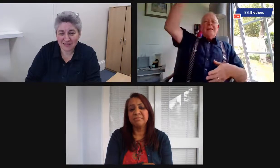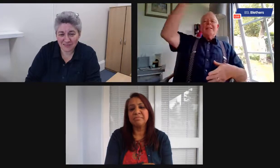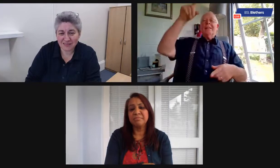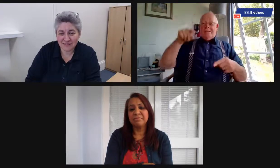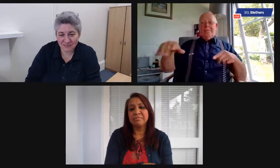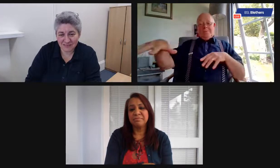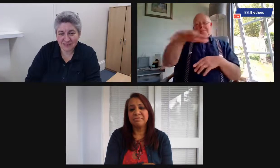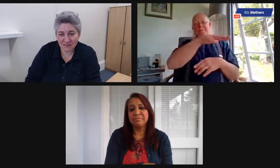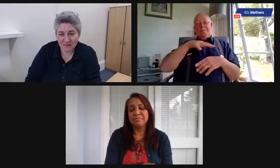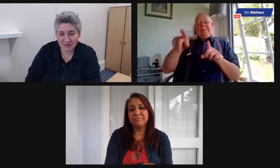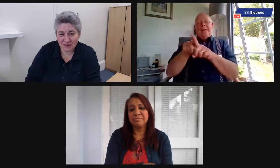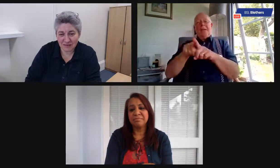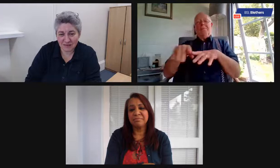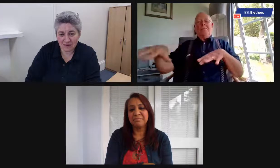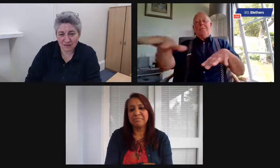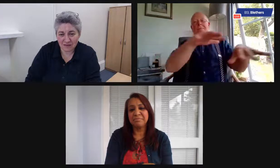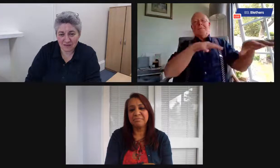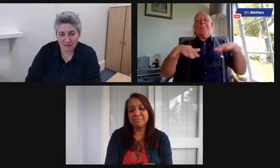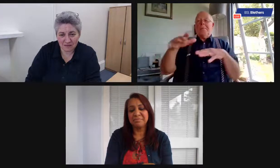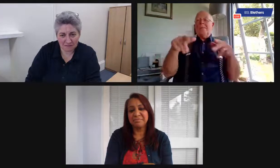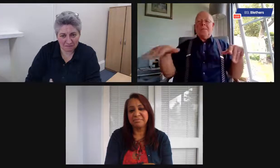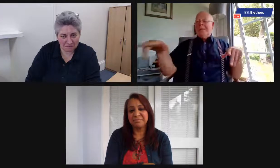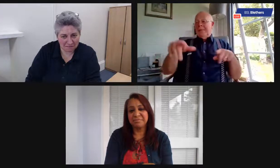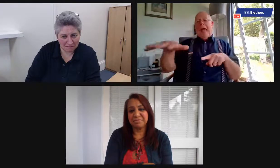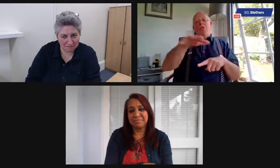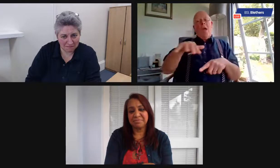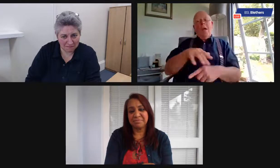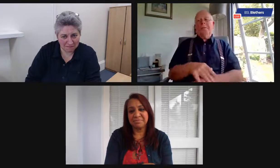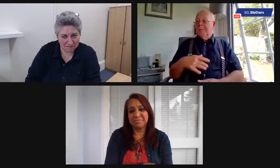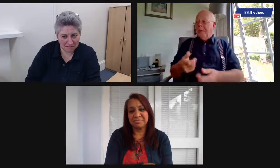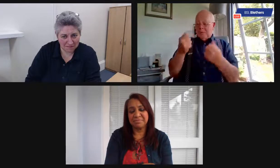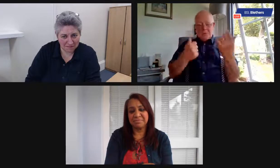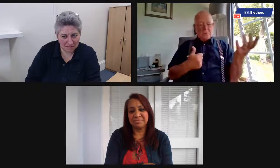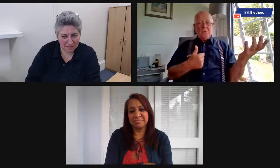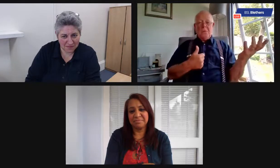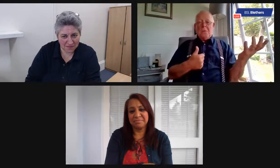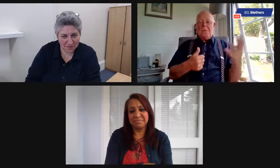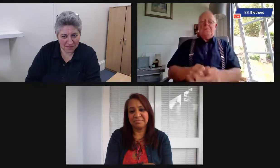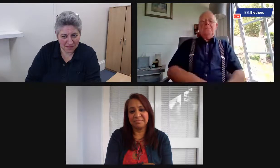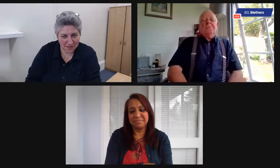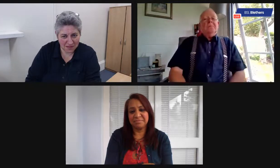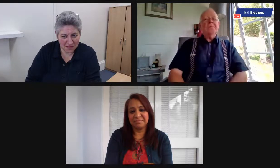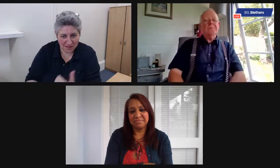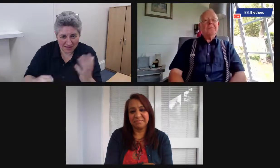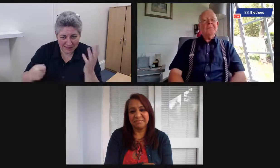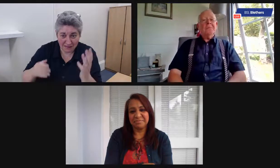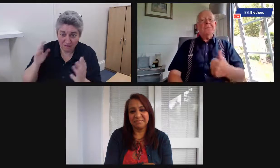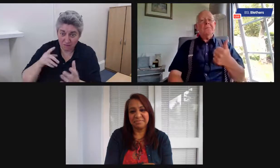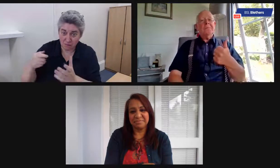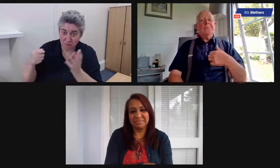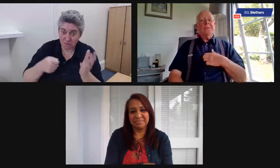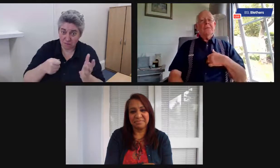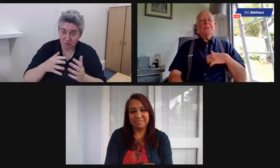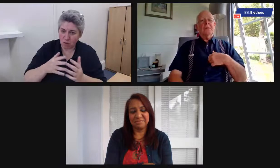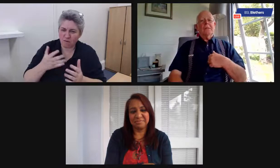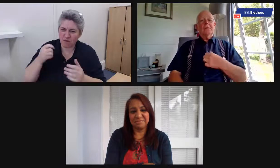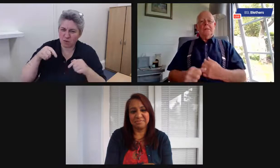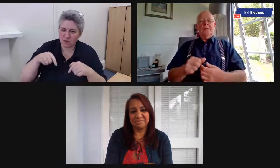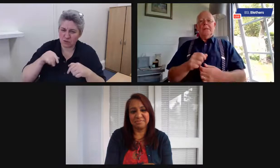redwoods grow, those ah. big sequoia trees. So the same sort of environment. Yeah, there you go. Huge things, aren't